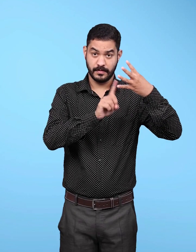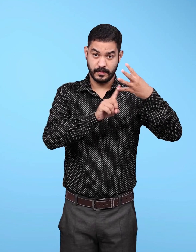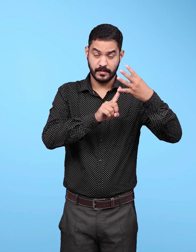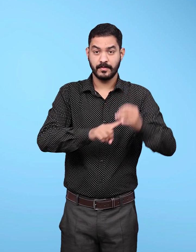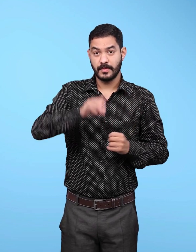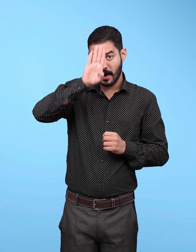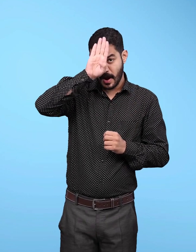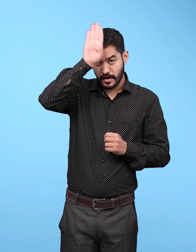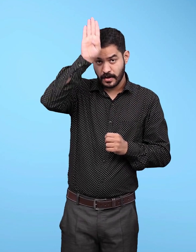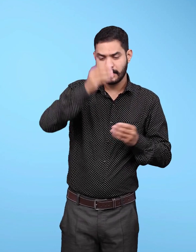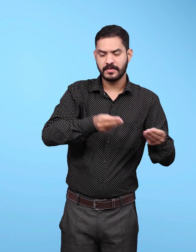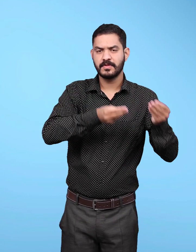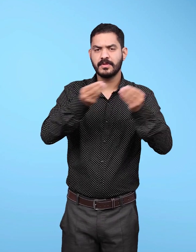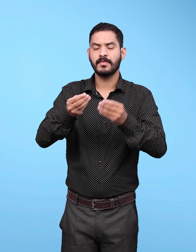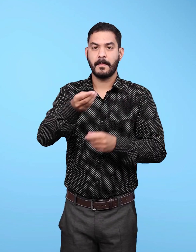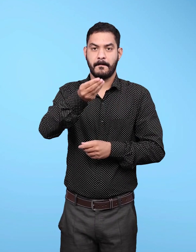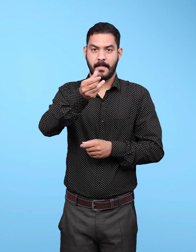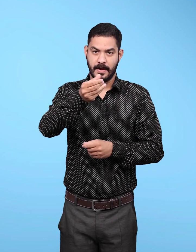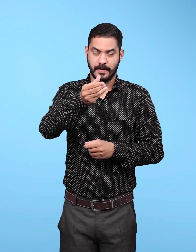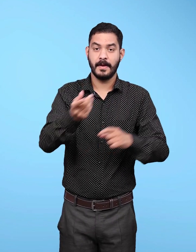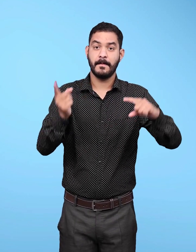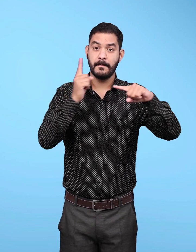Kings provide money and plan irrigation